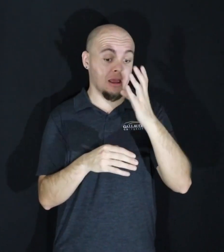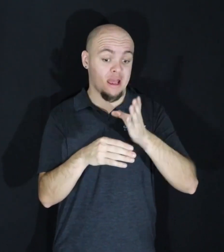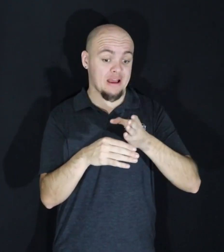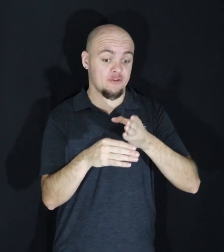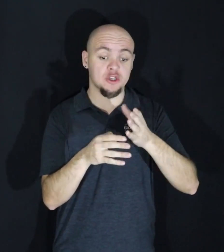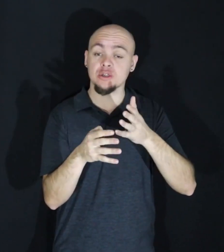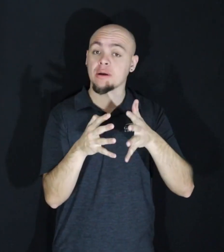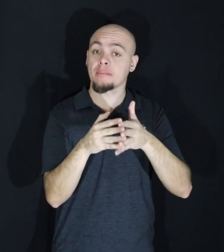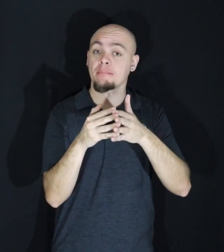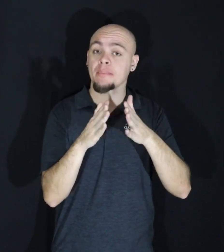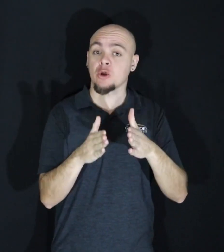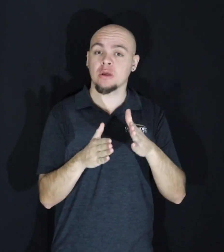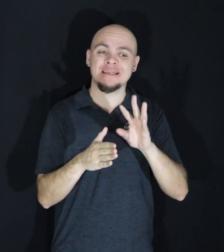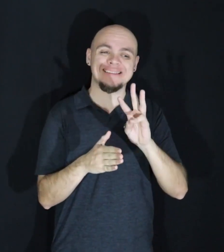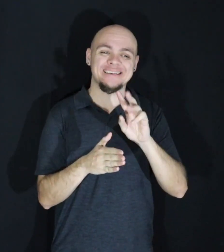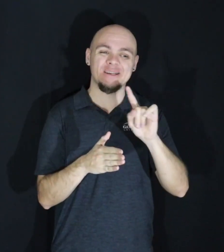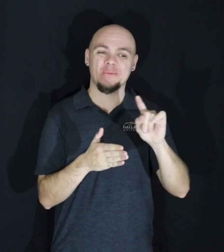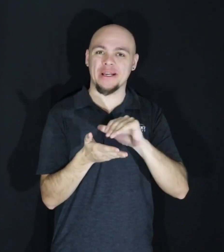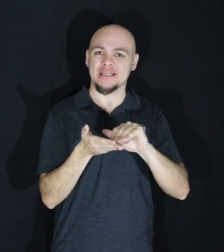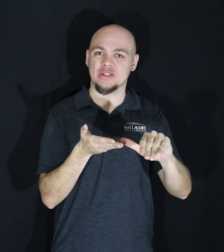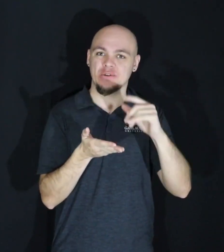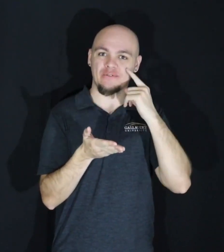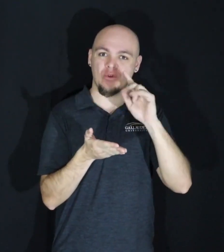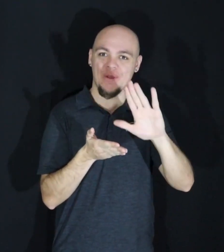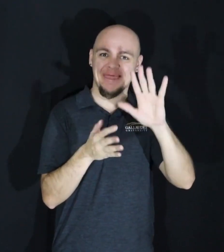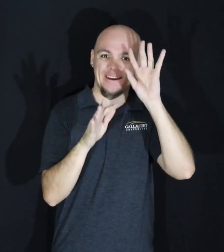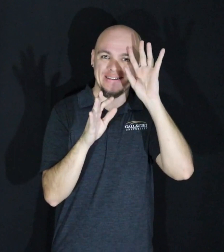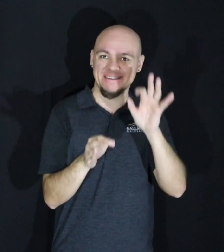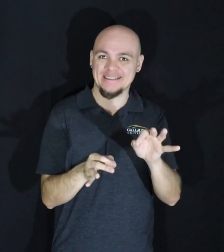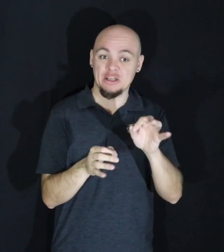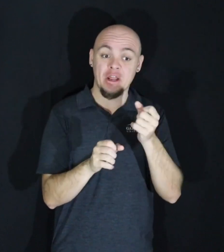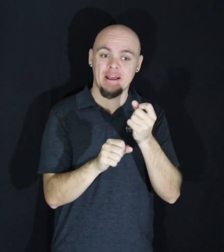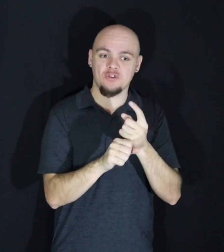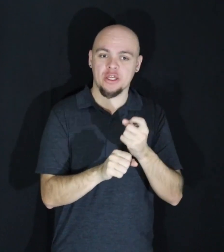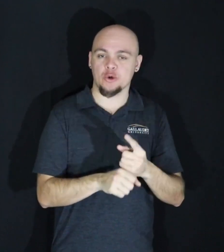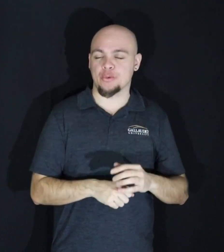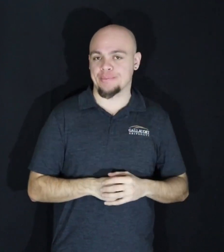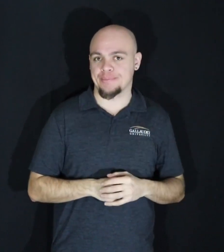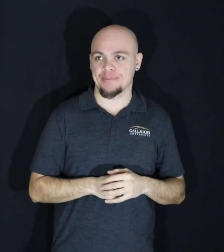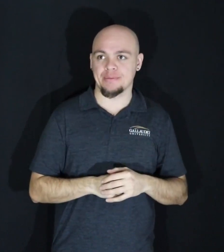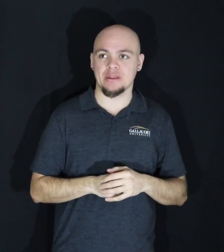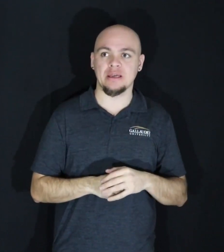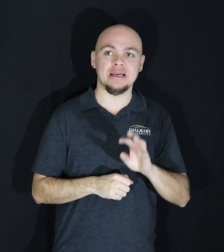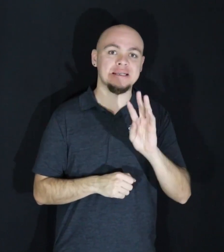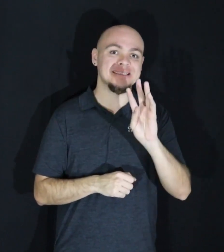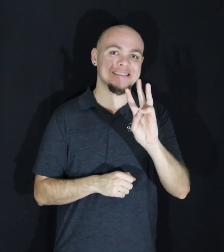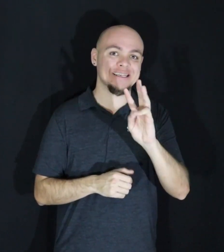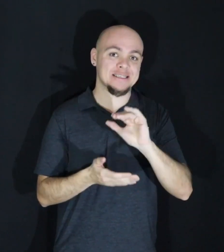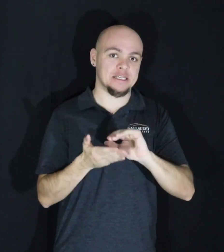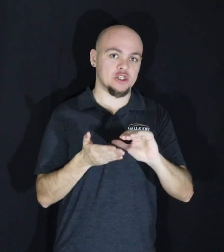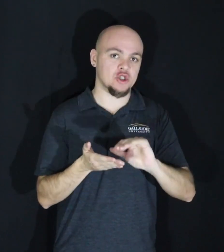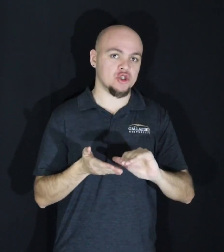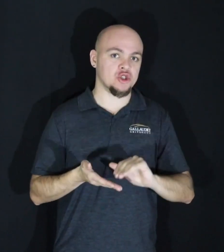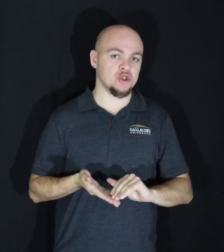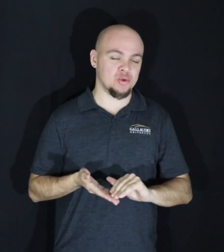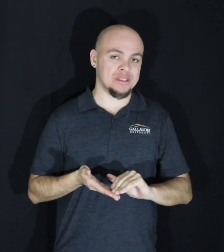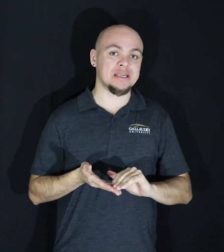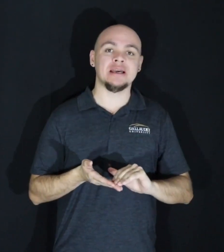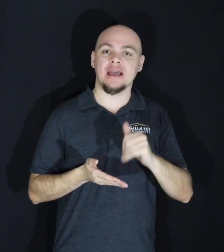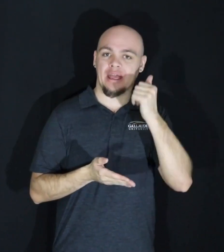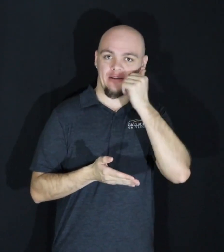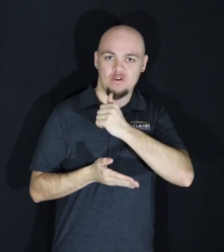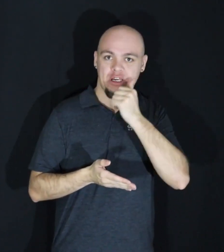American will make 61 excuses to validate their decisions per year? That is 6 excuses daily. The